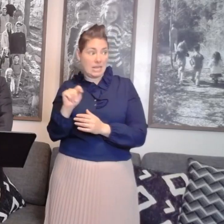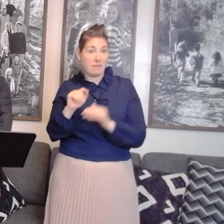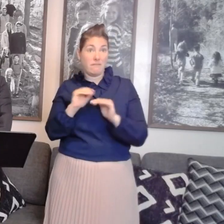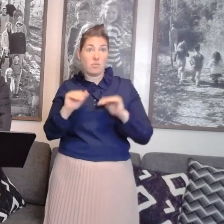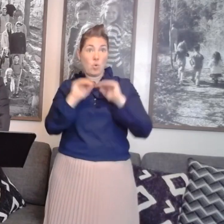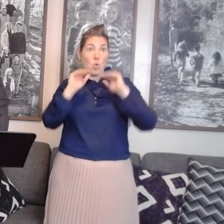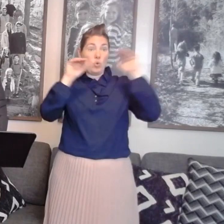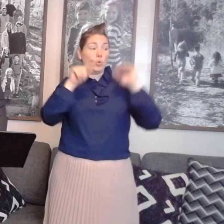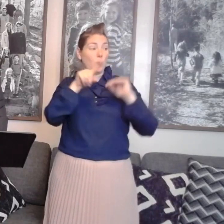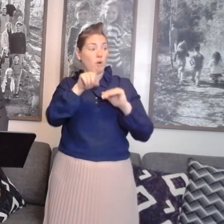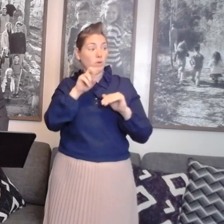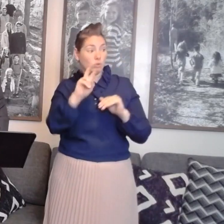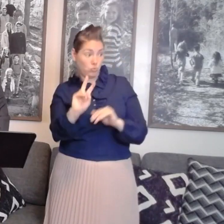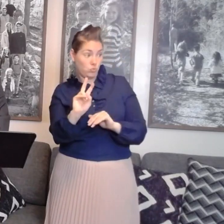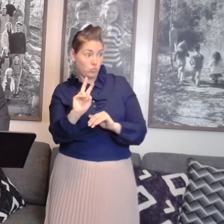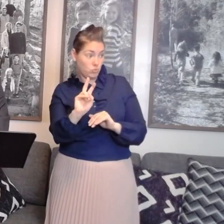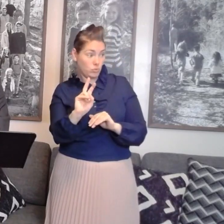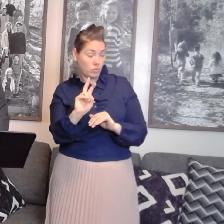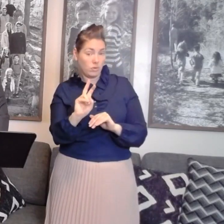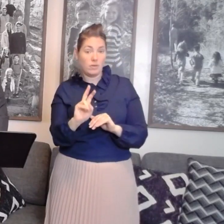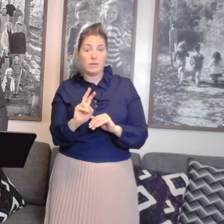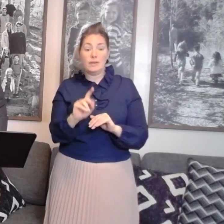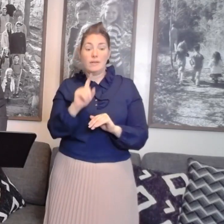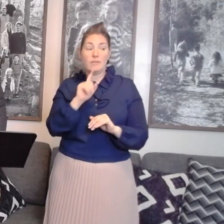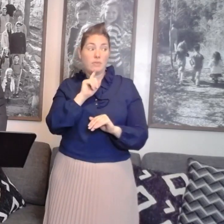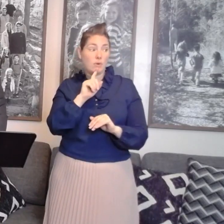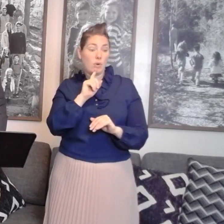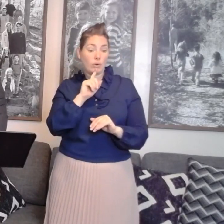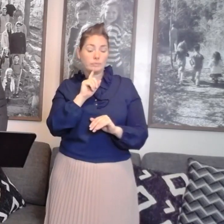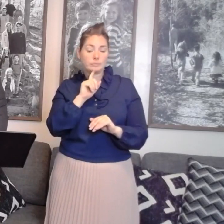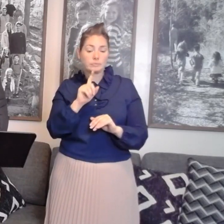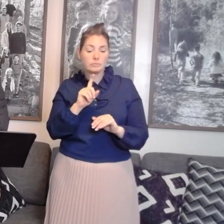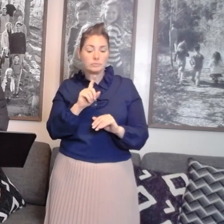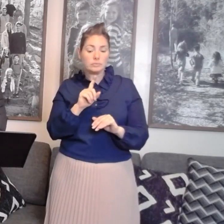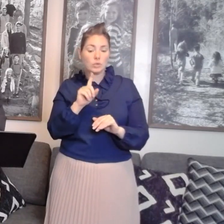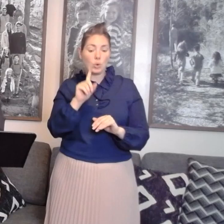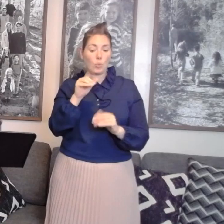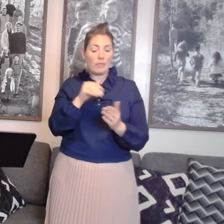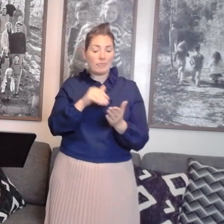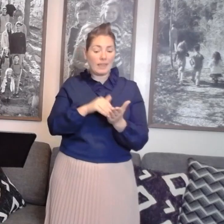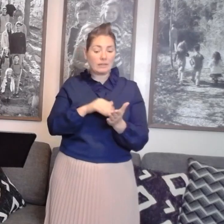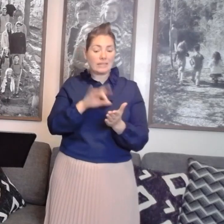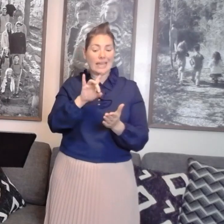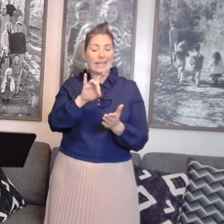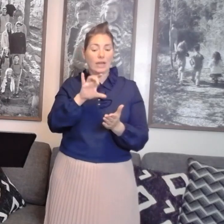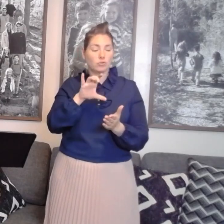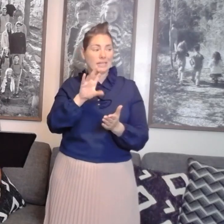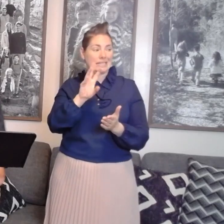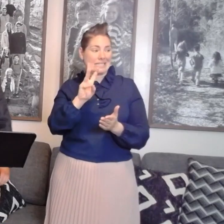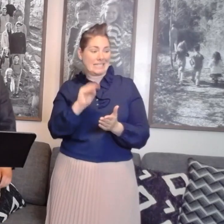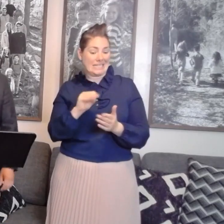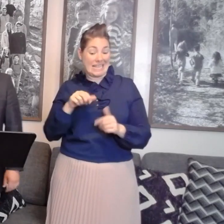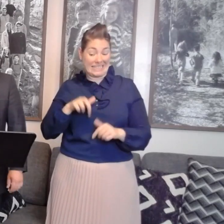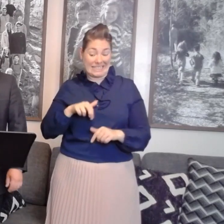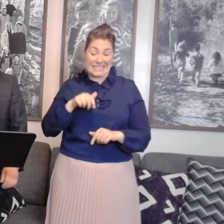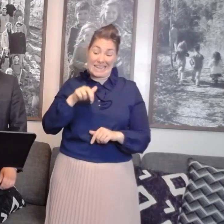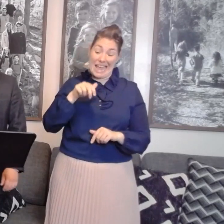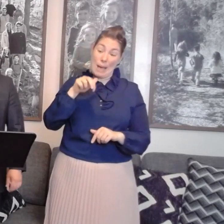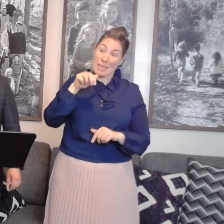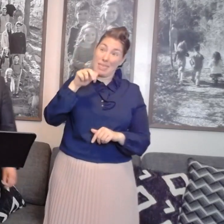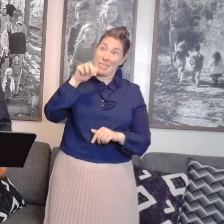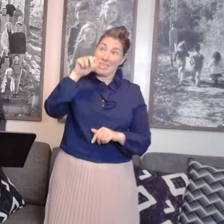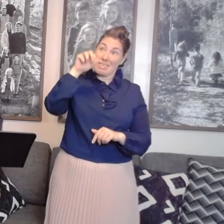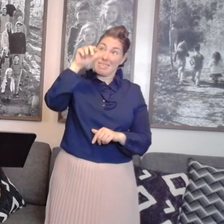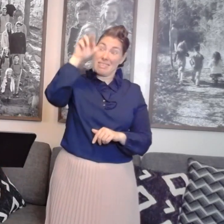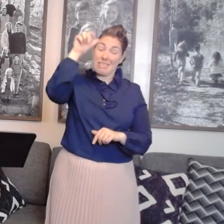in the Empire State Building. There are 1,860 steps from street level to the 102nd